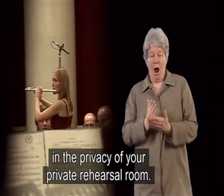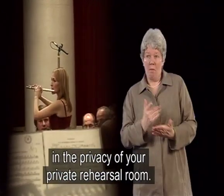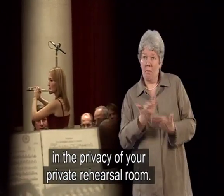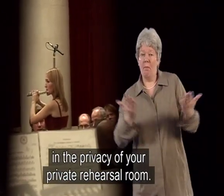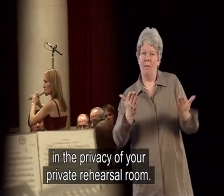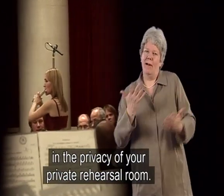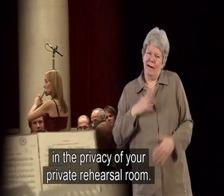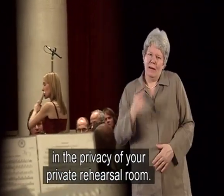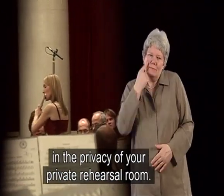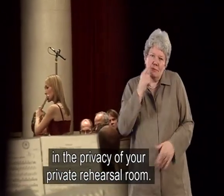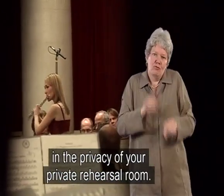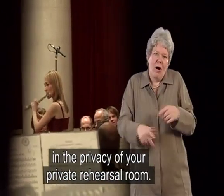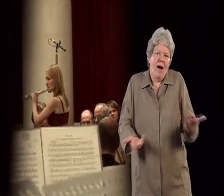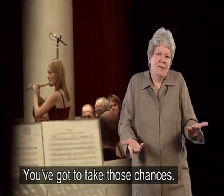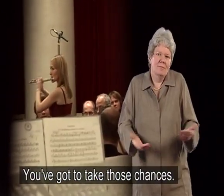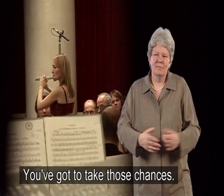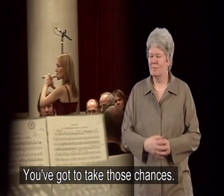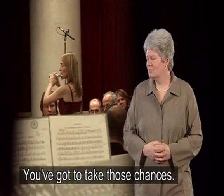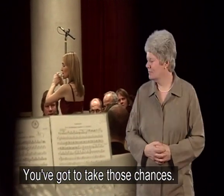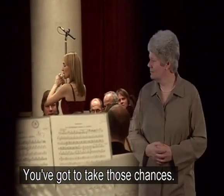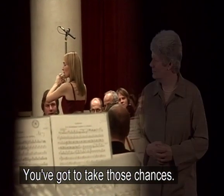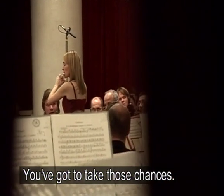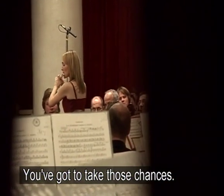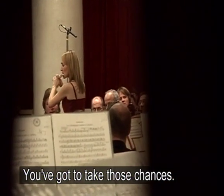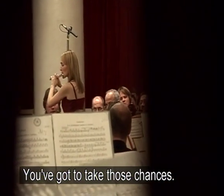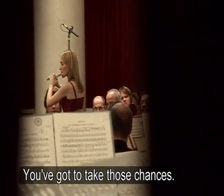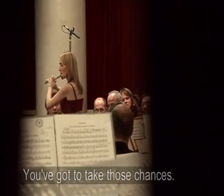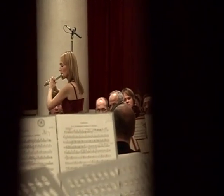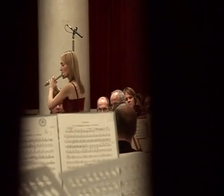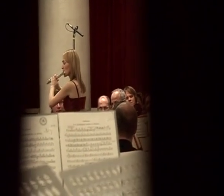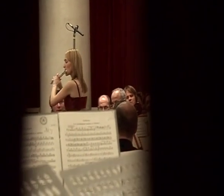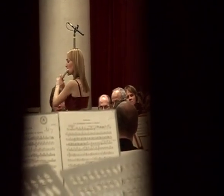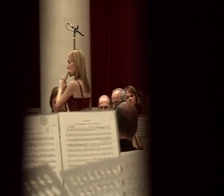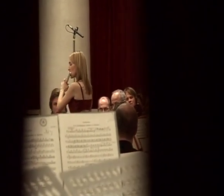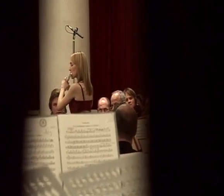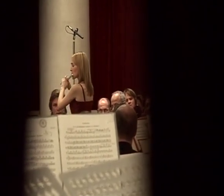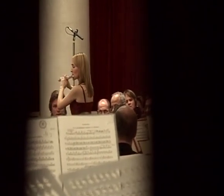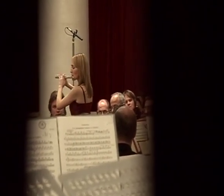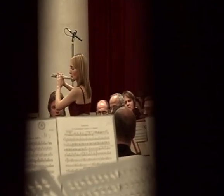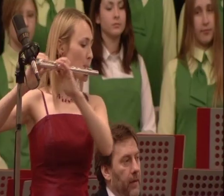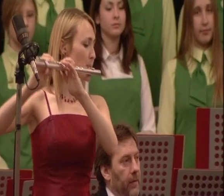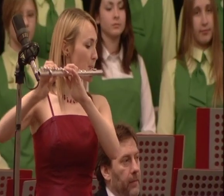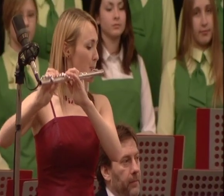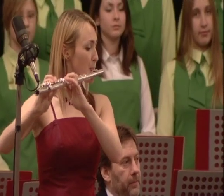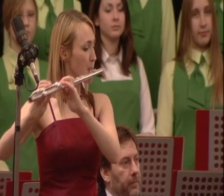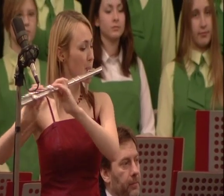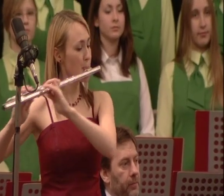private rehearsal room. You've got to take those chances.